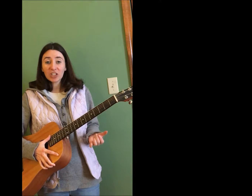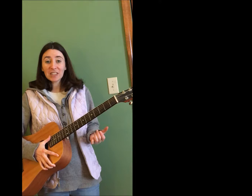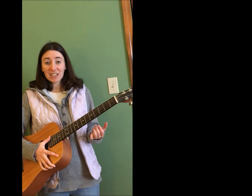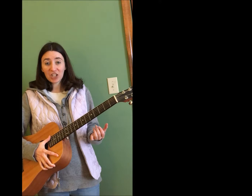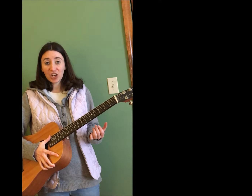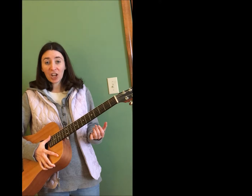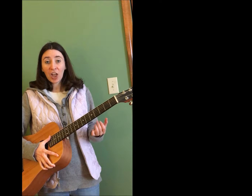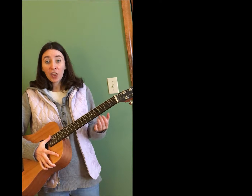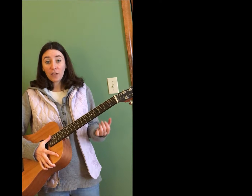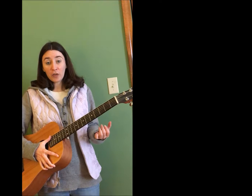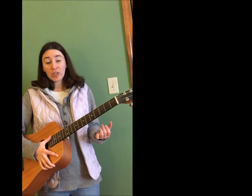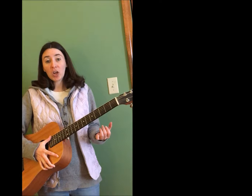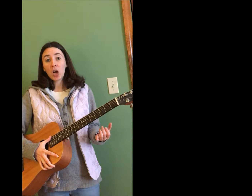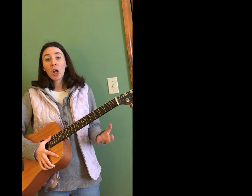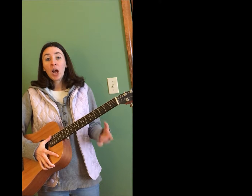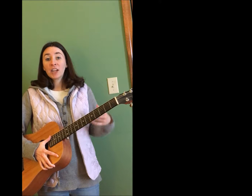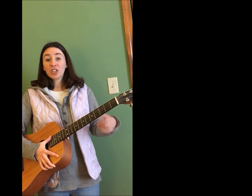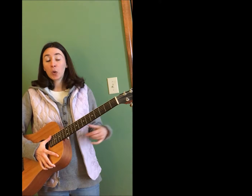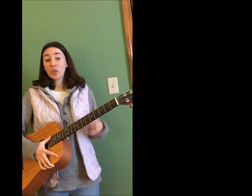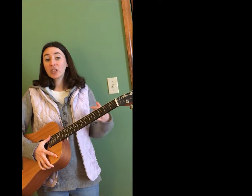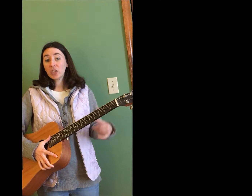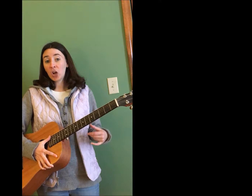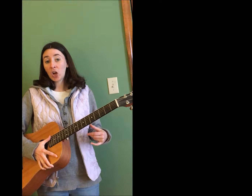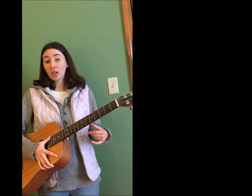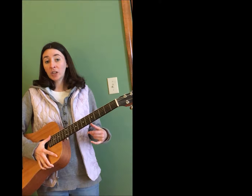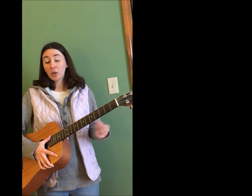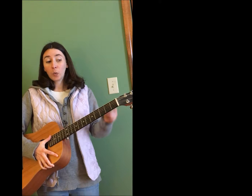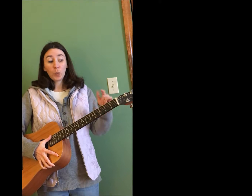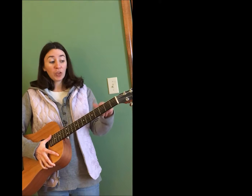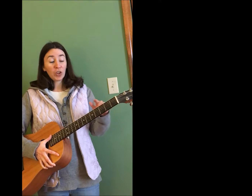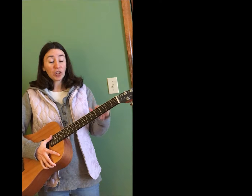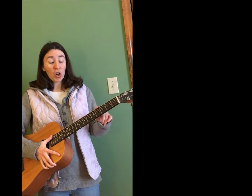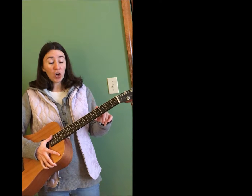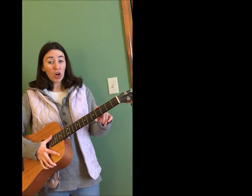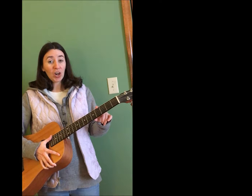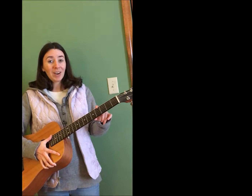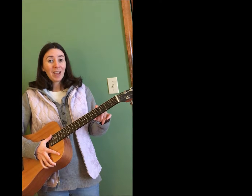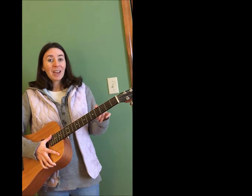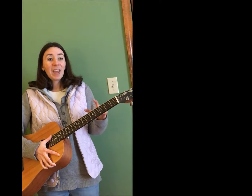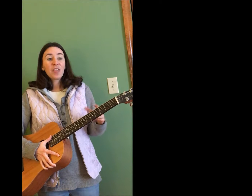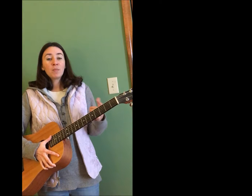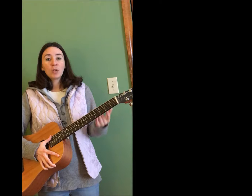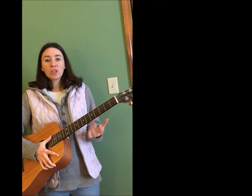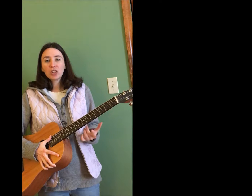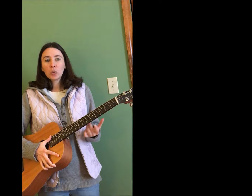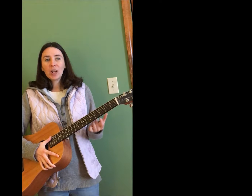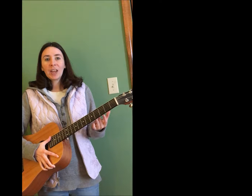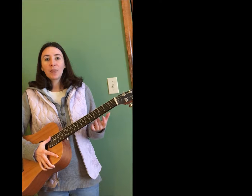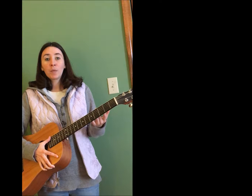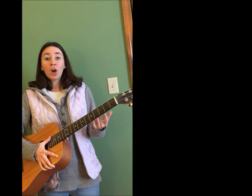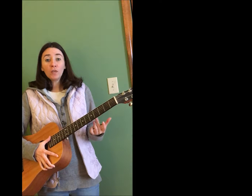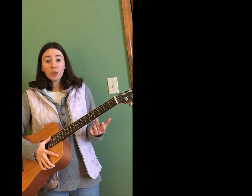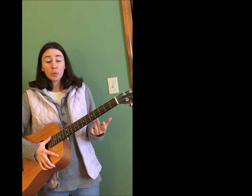initially teaching the food song, I start with the song, with the guitar, get them used to it and get them comfortable